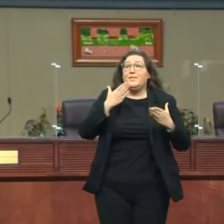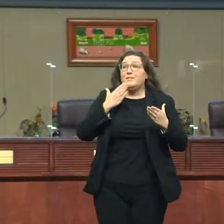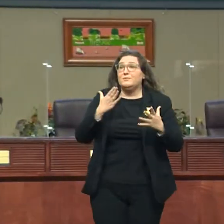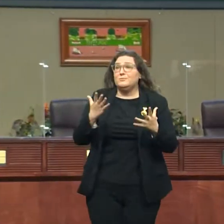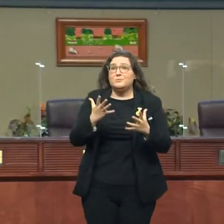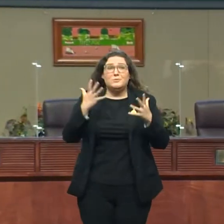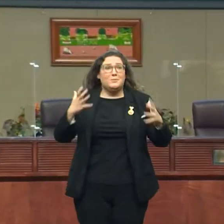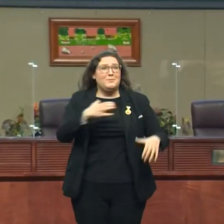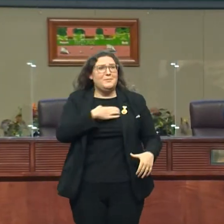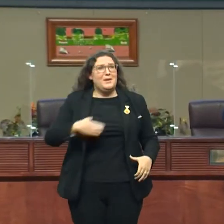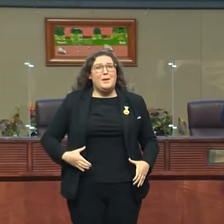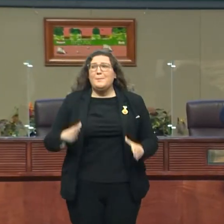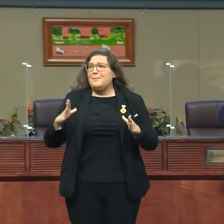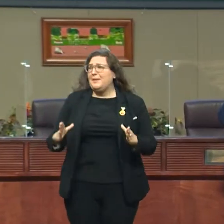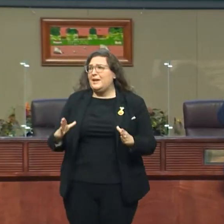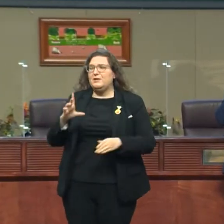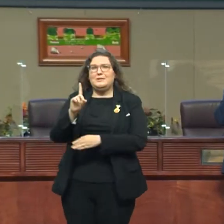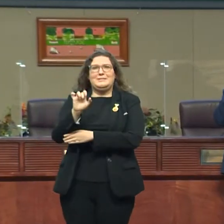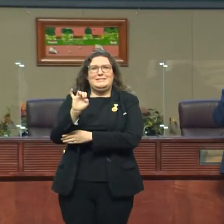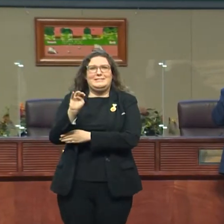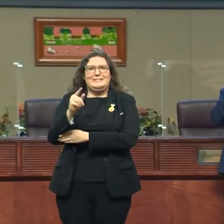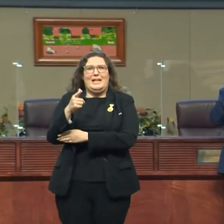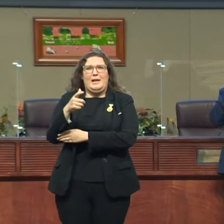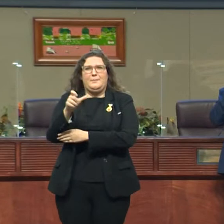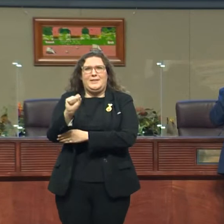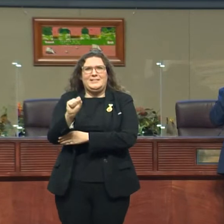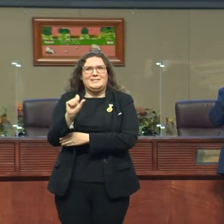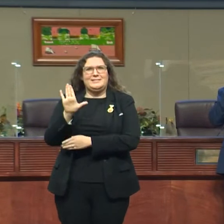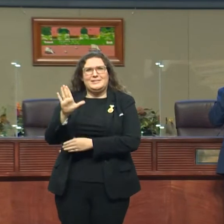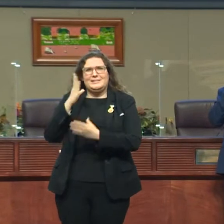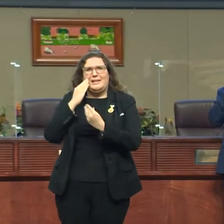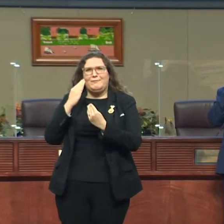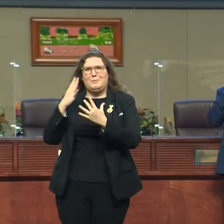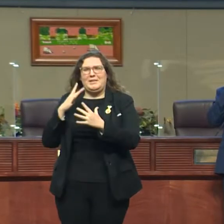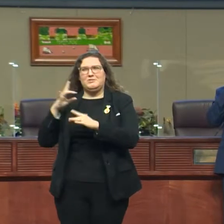offered to be able to provide you some data that I have.